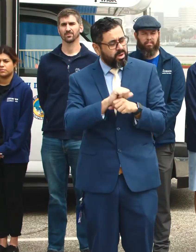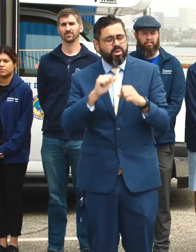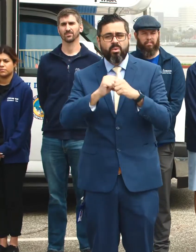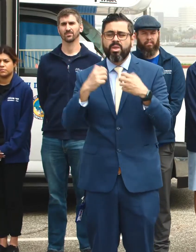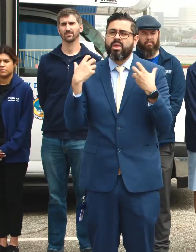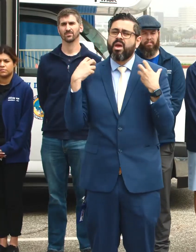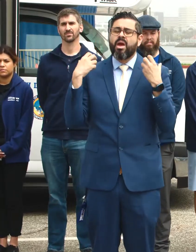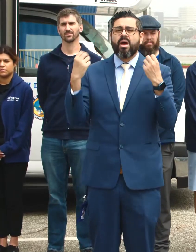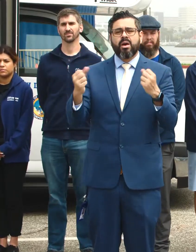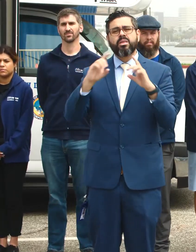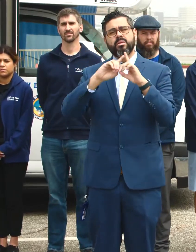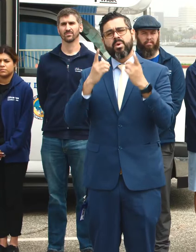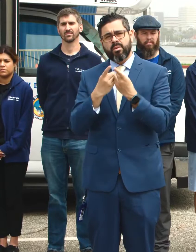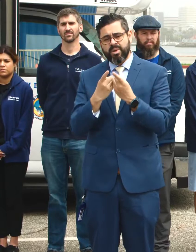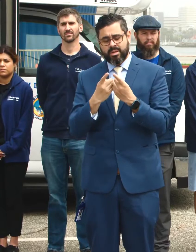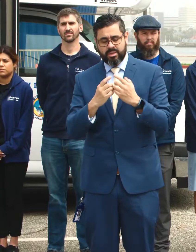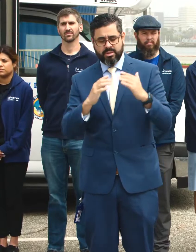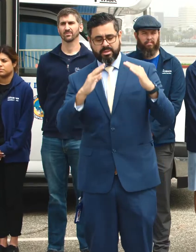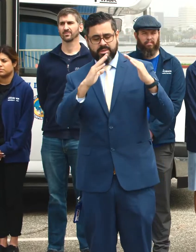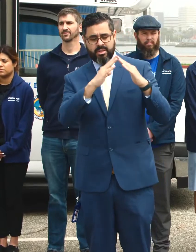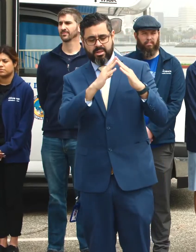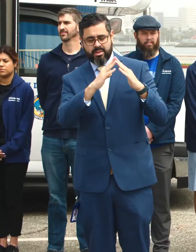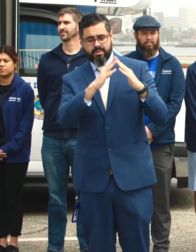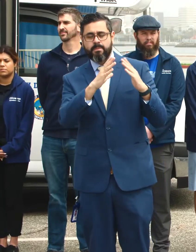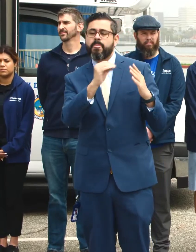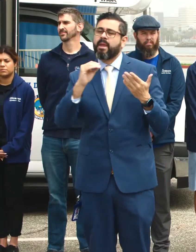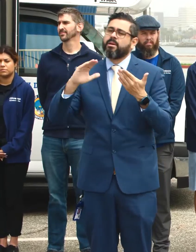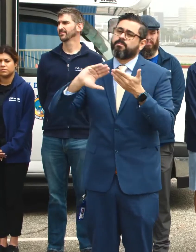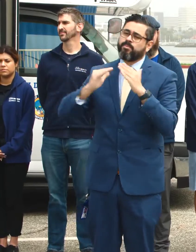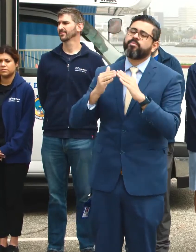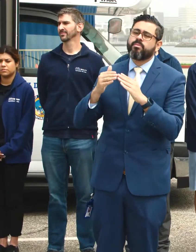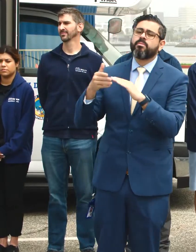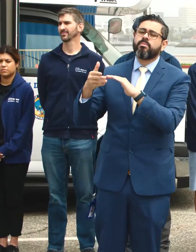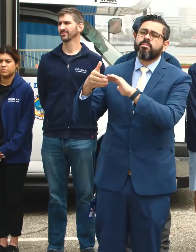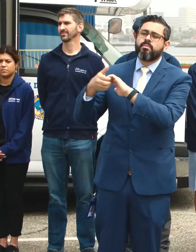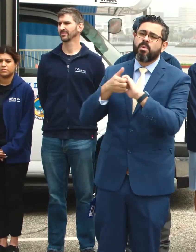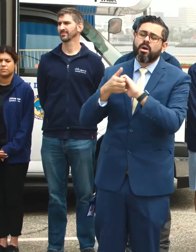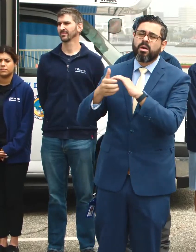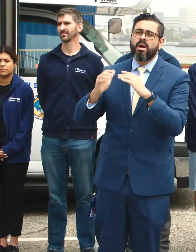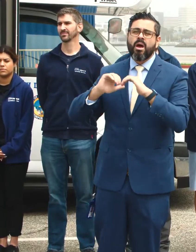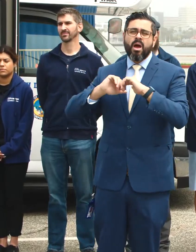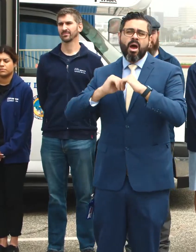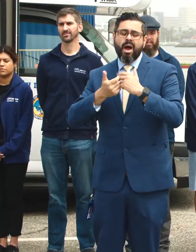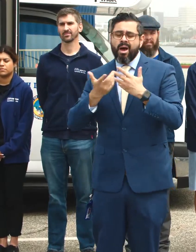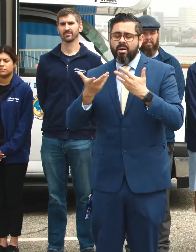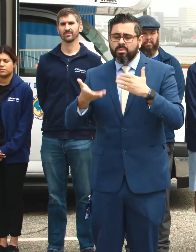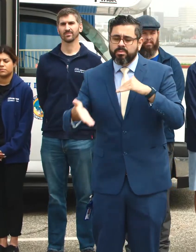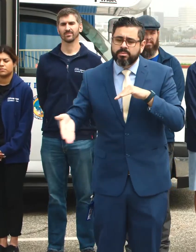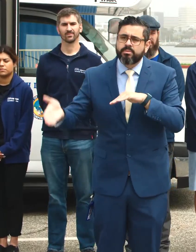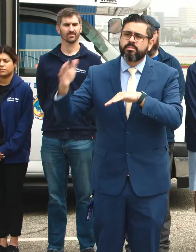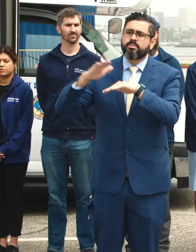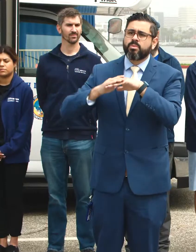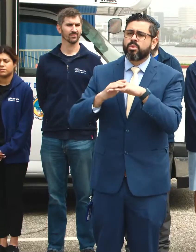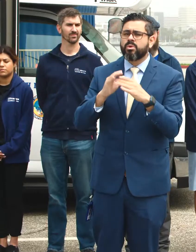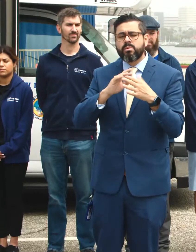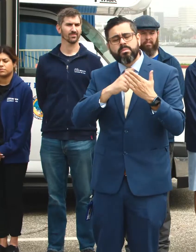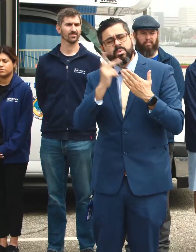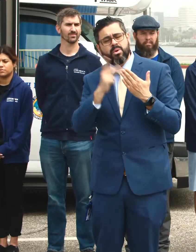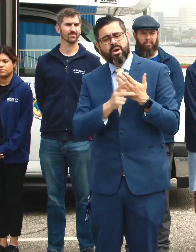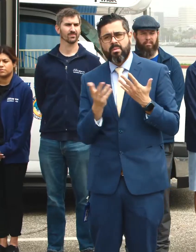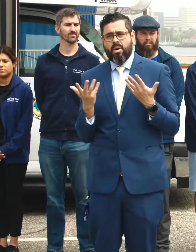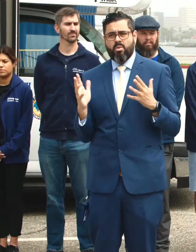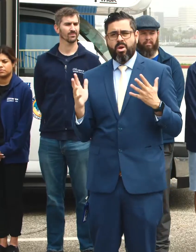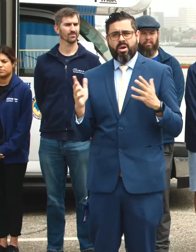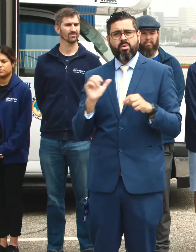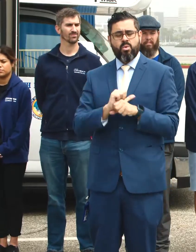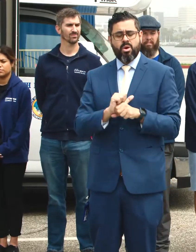department across the city and with our community partners. What we are looking at now is how to scale up these programs so that are already working well,